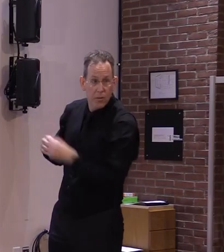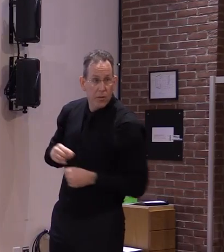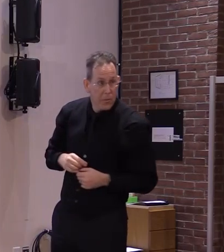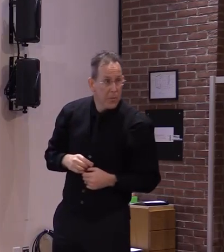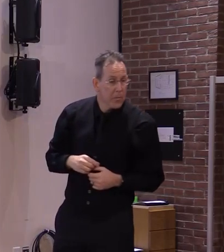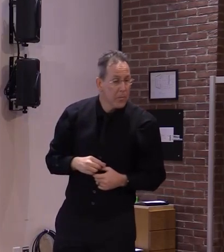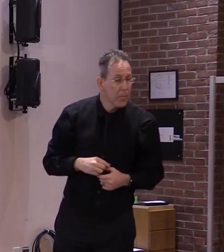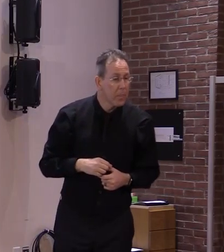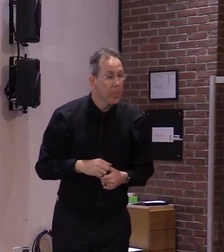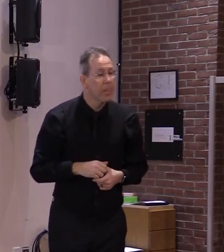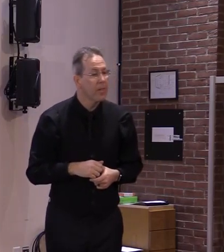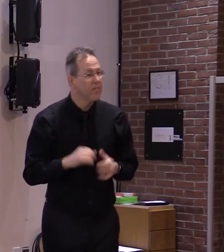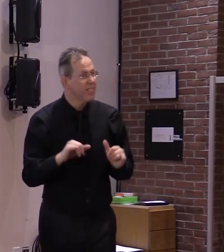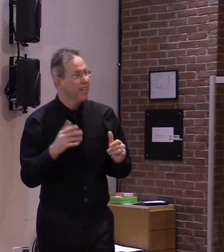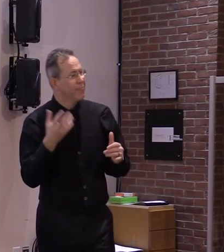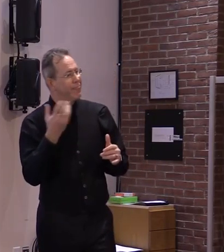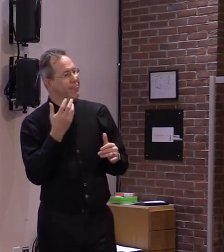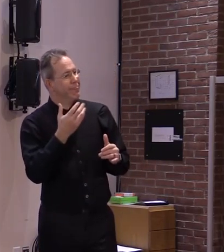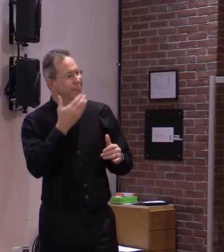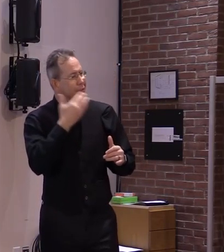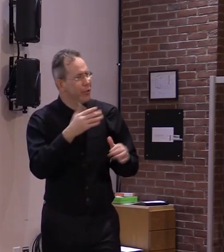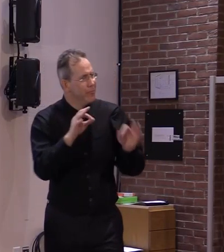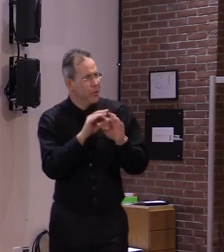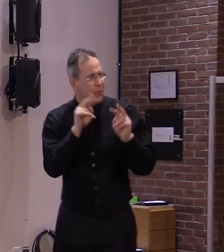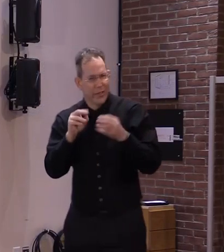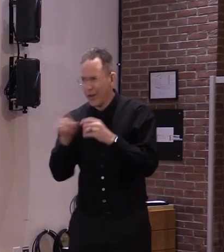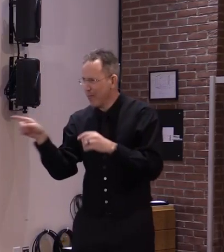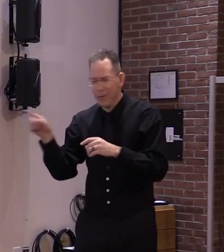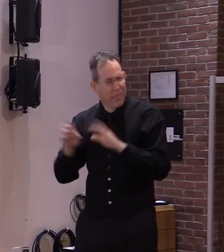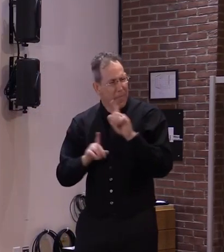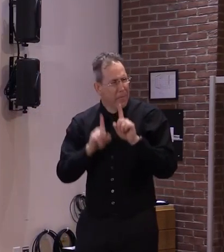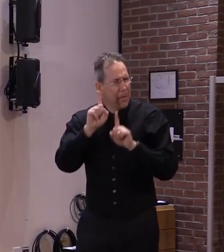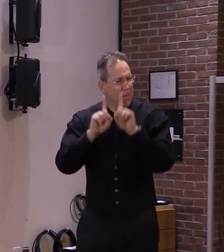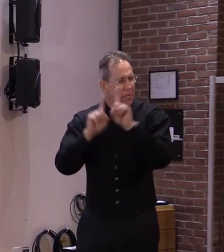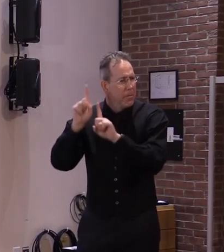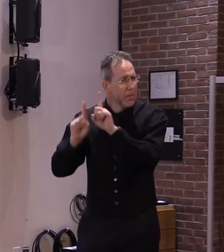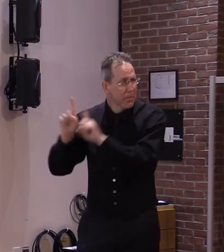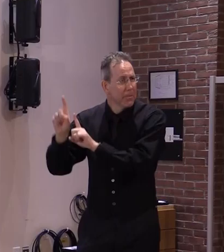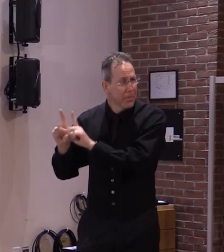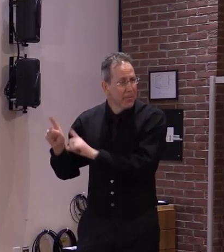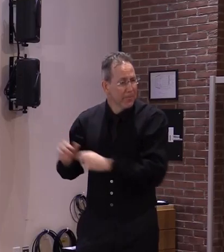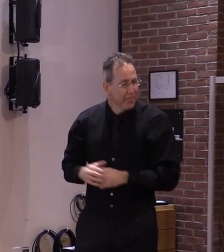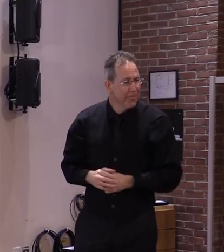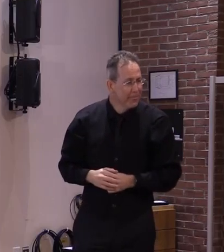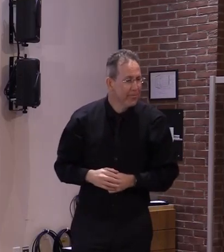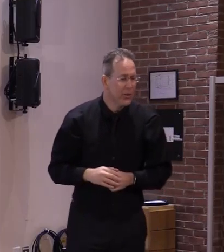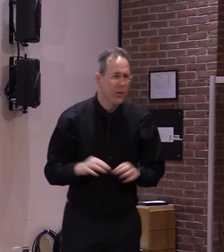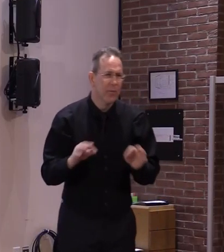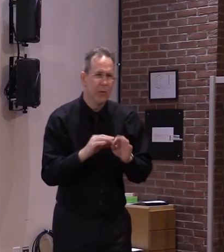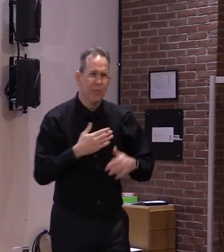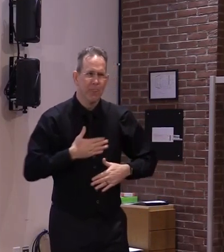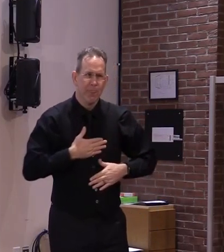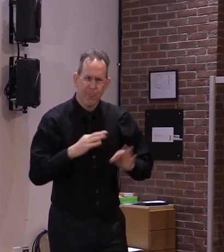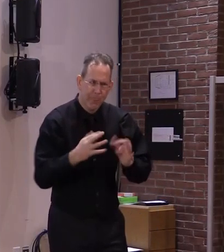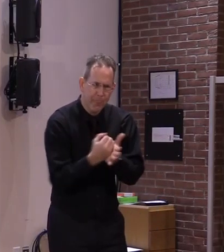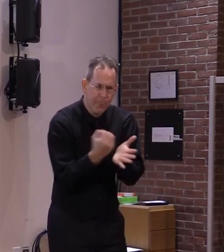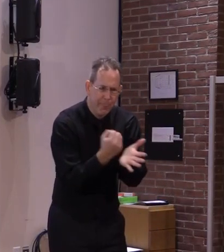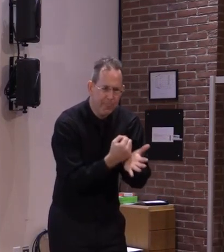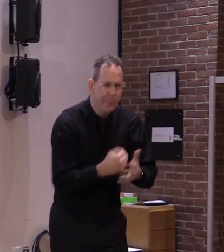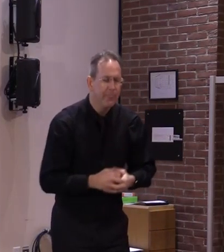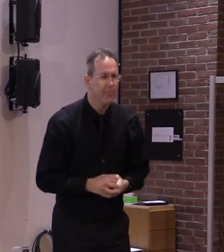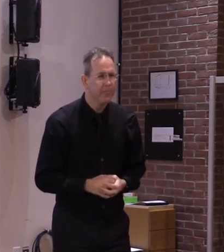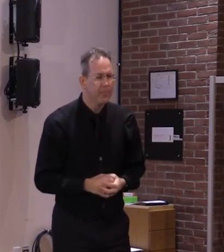on, as it both incorporates the effectiveness of the vaccination program across all of the states, and also the